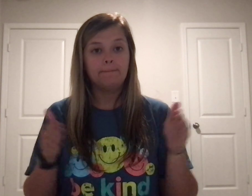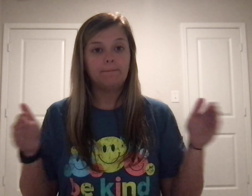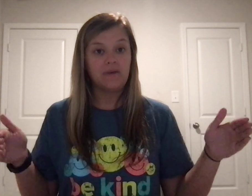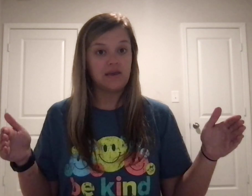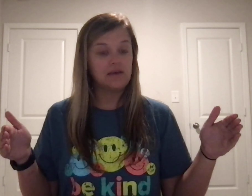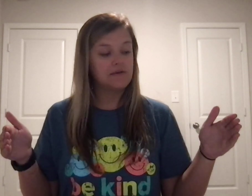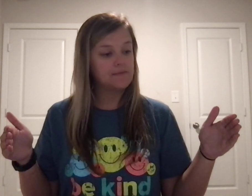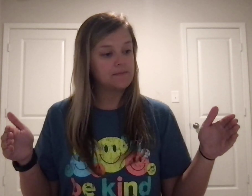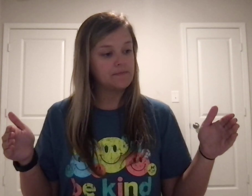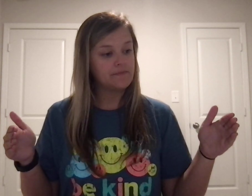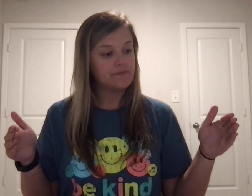big.